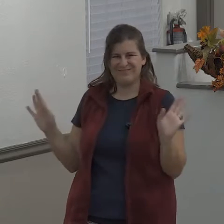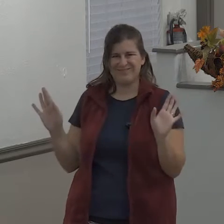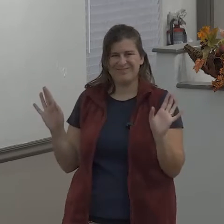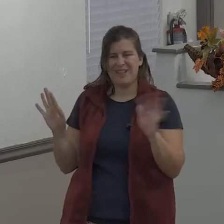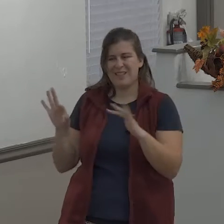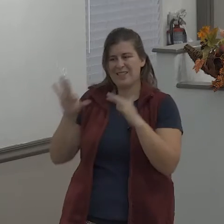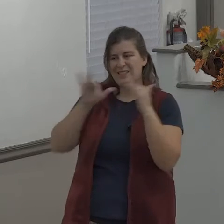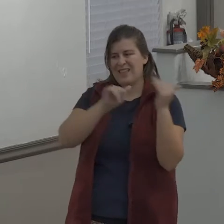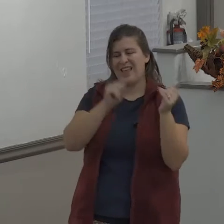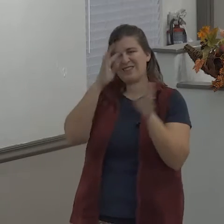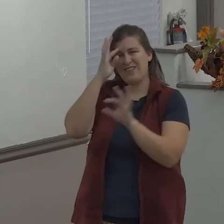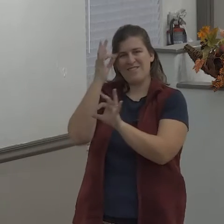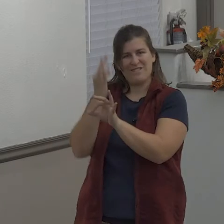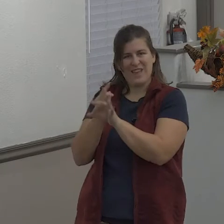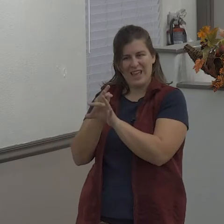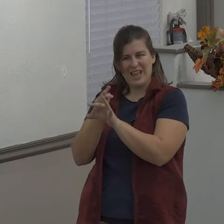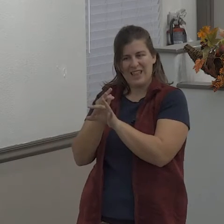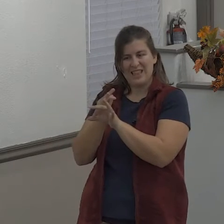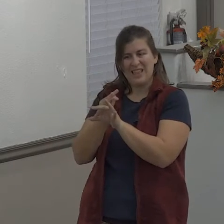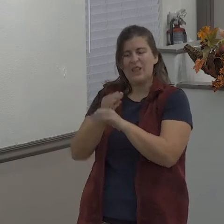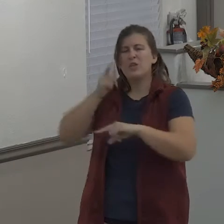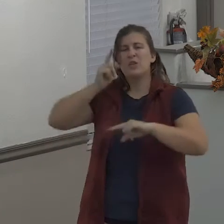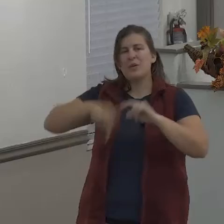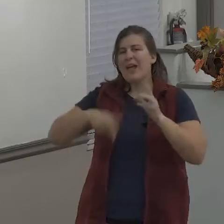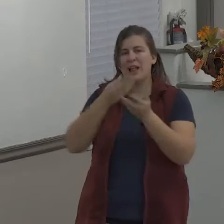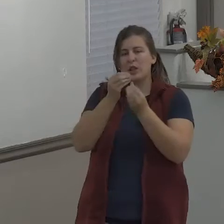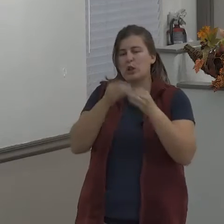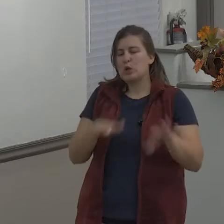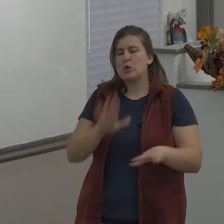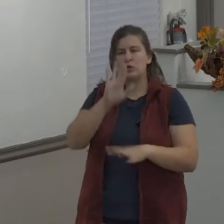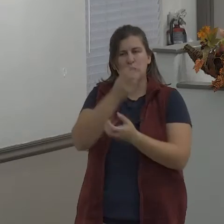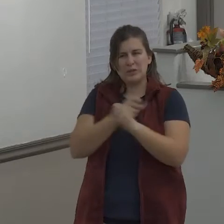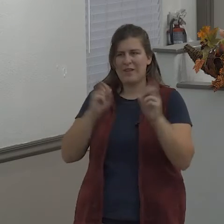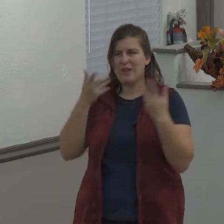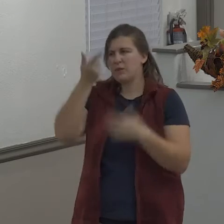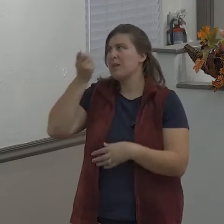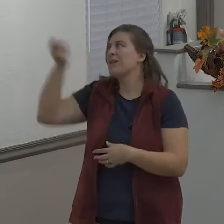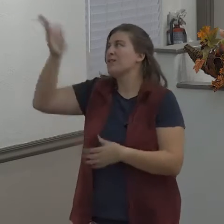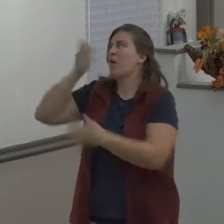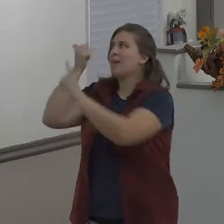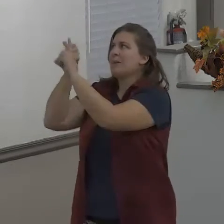the faith. You can't lose your salvation because God is faithful.